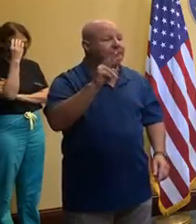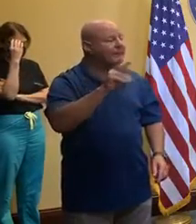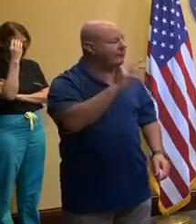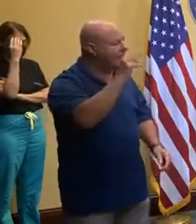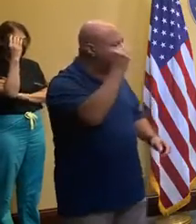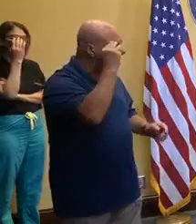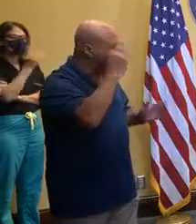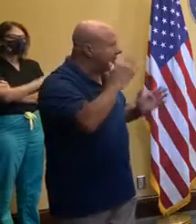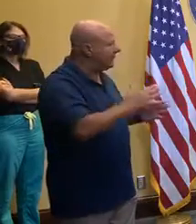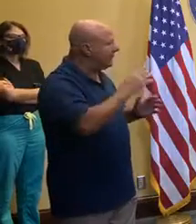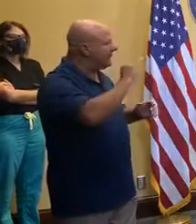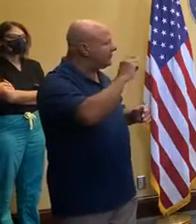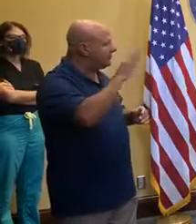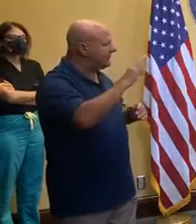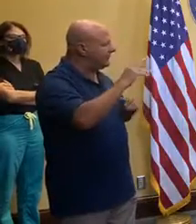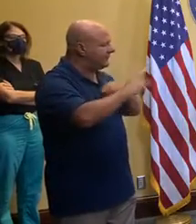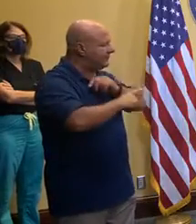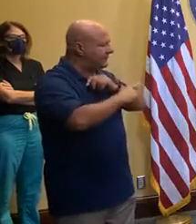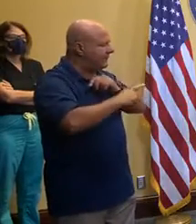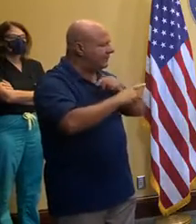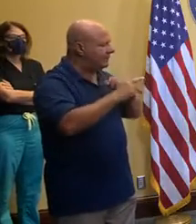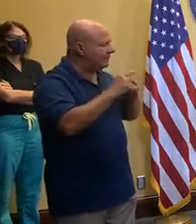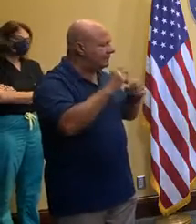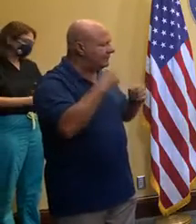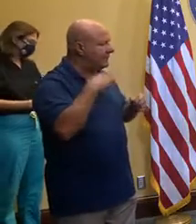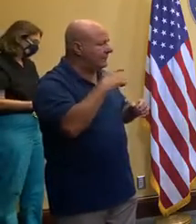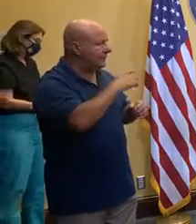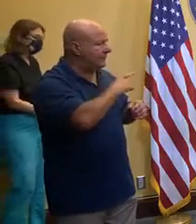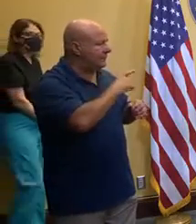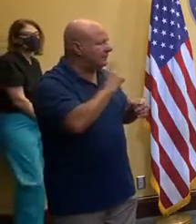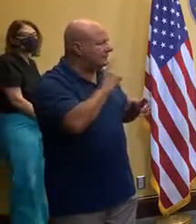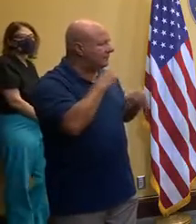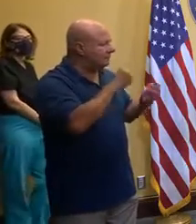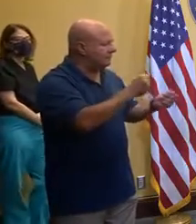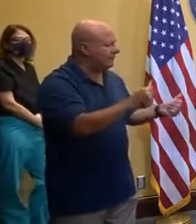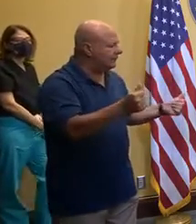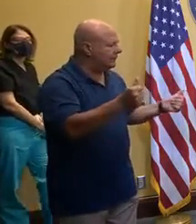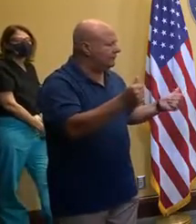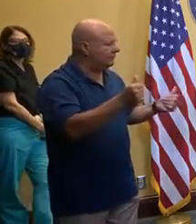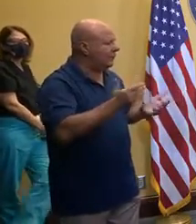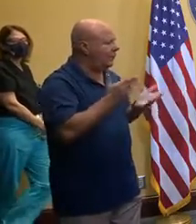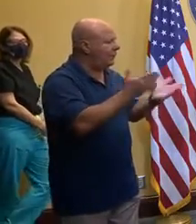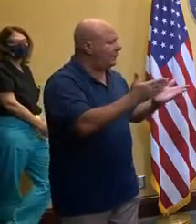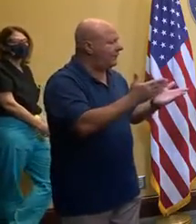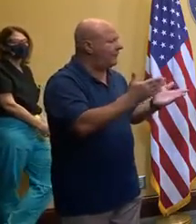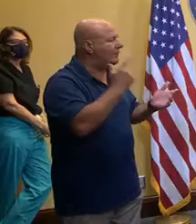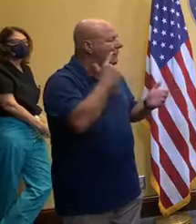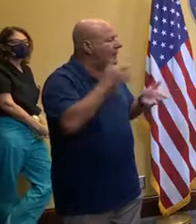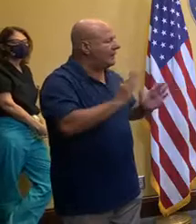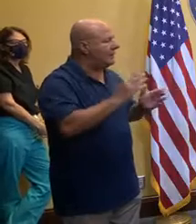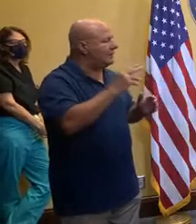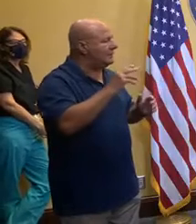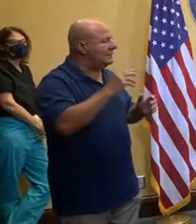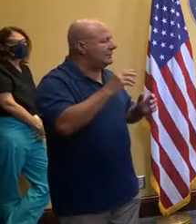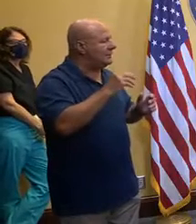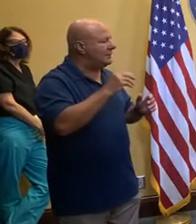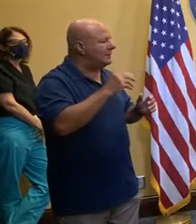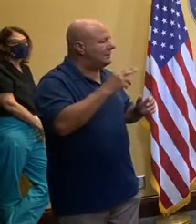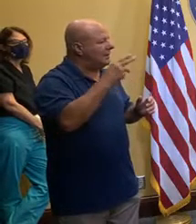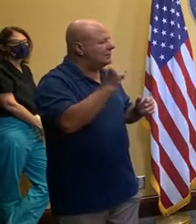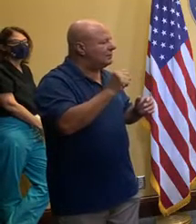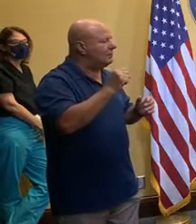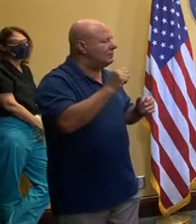Mayor, the Jefferson Parish Council authored a resolution that allows high schools in Orleans to use the parks and playgrounds to practice